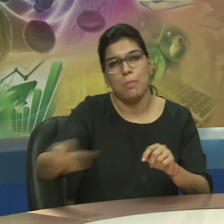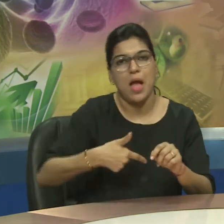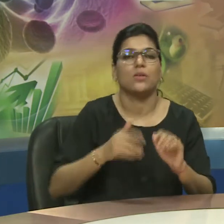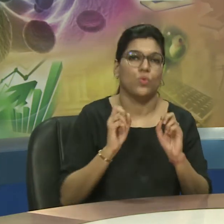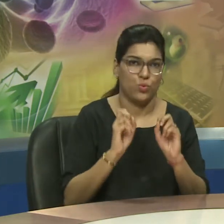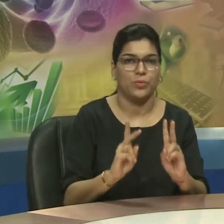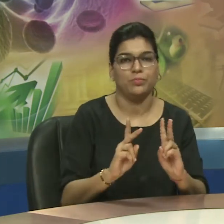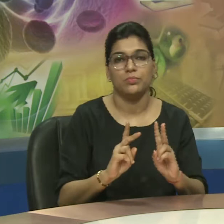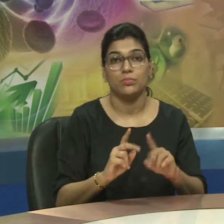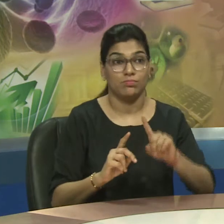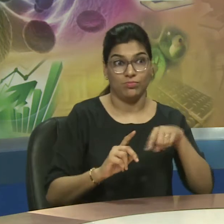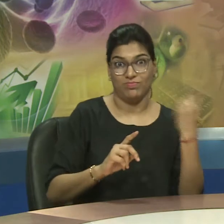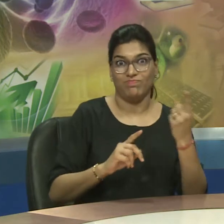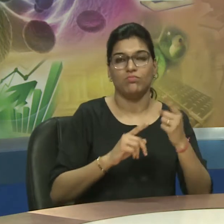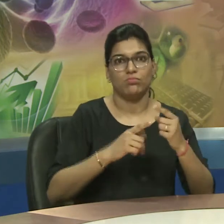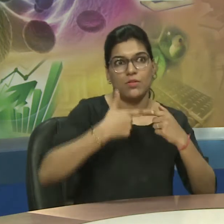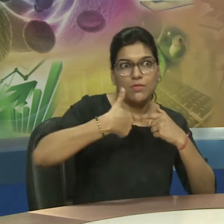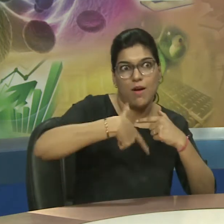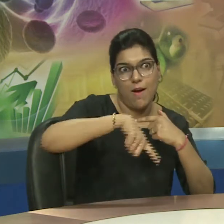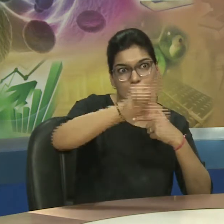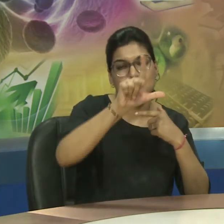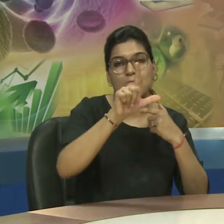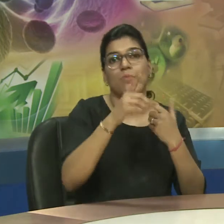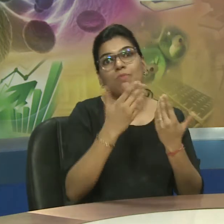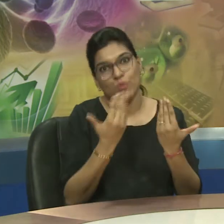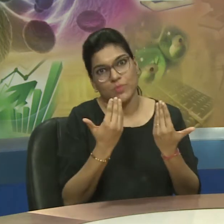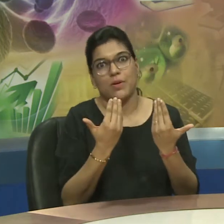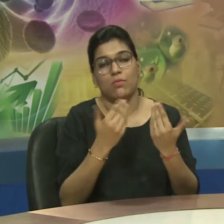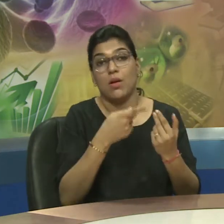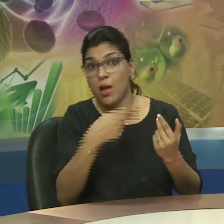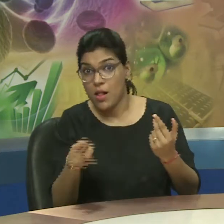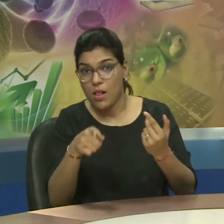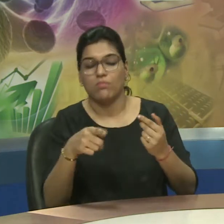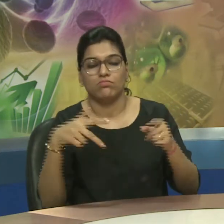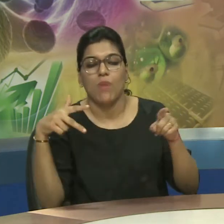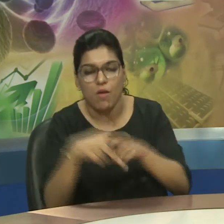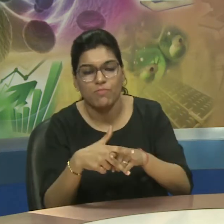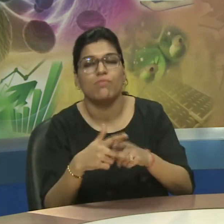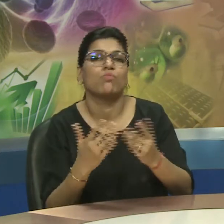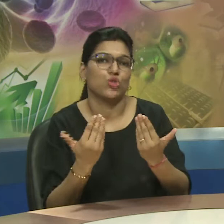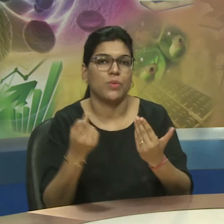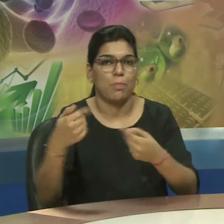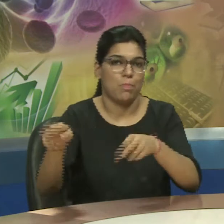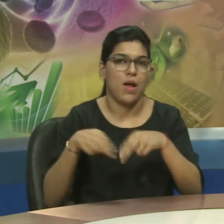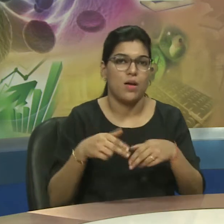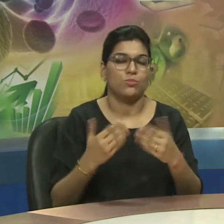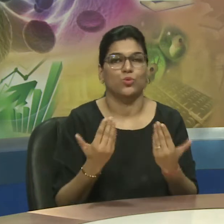end of the specific period or on the death of insured if it